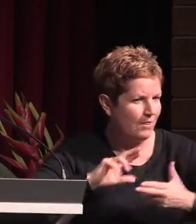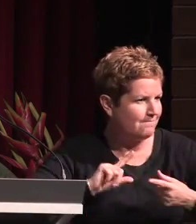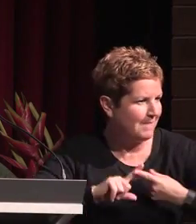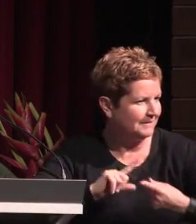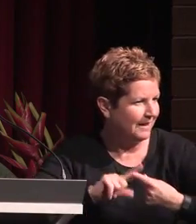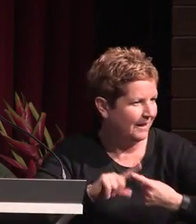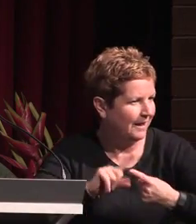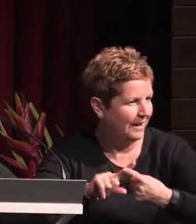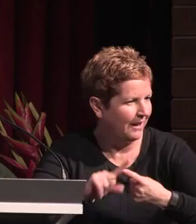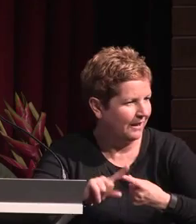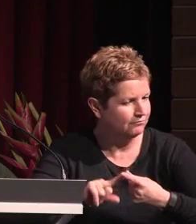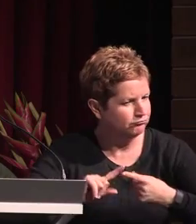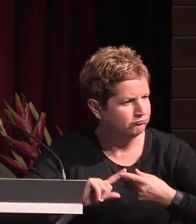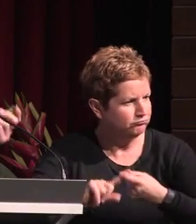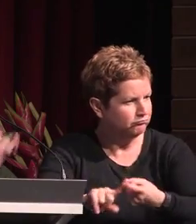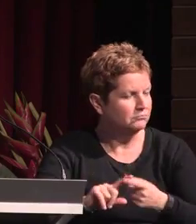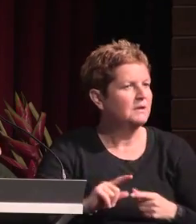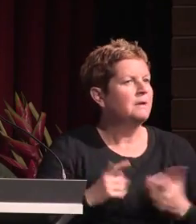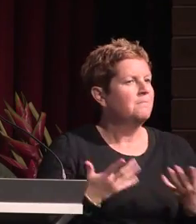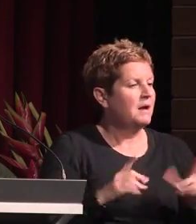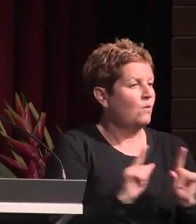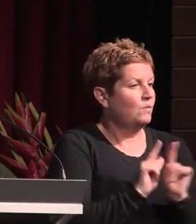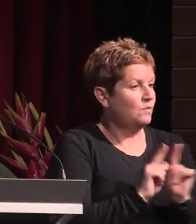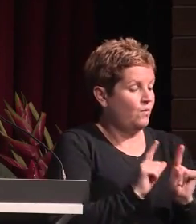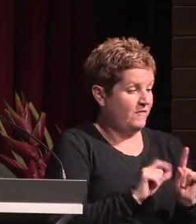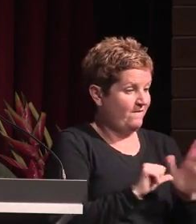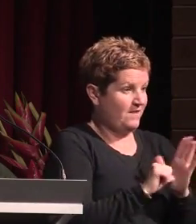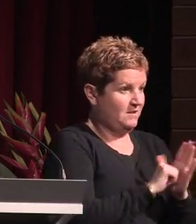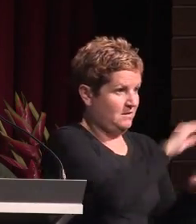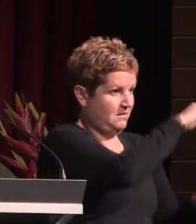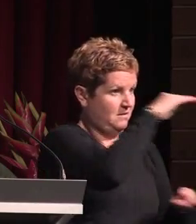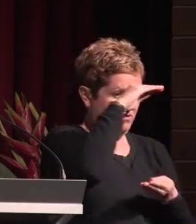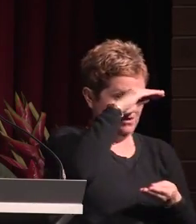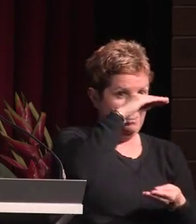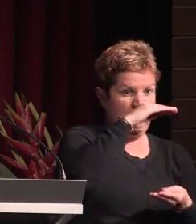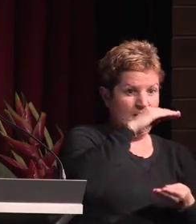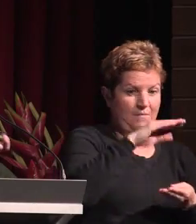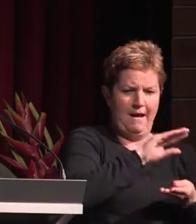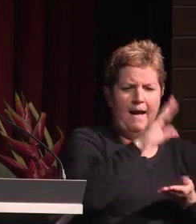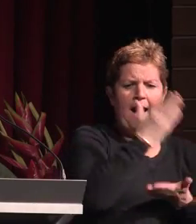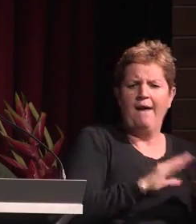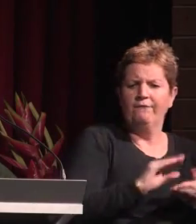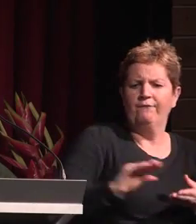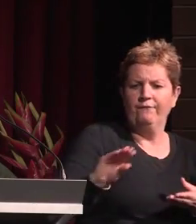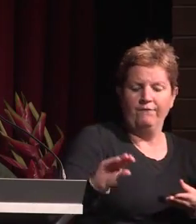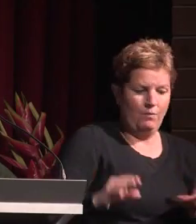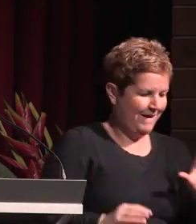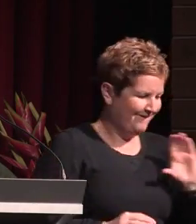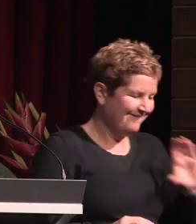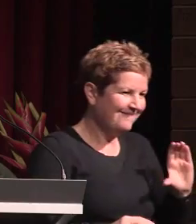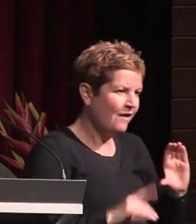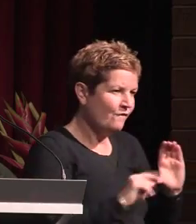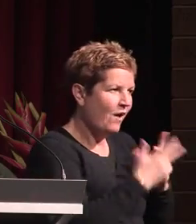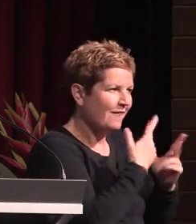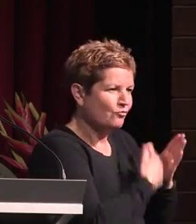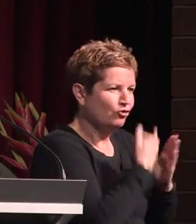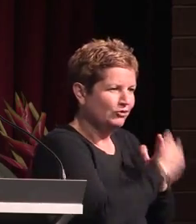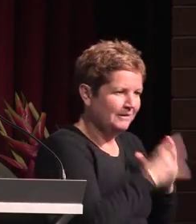term. But also, with our overall bucket of funding, it means we've got more money to go on the ground to other projects.